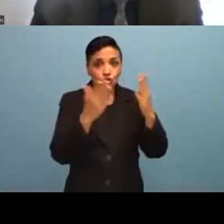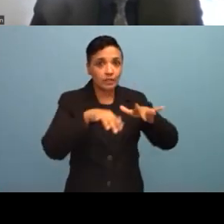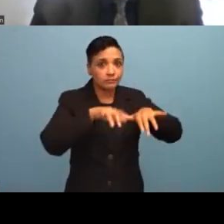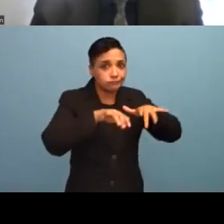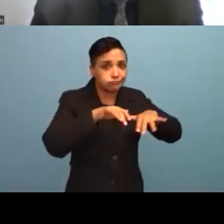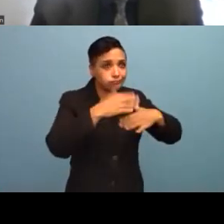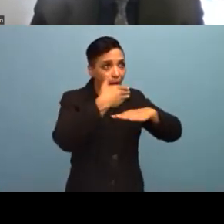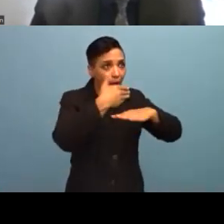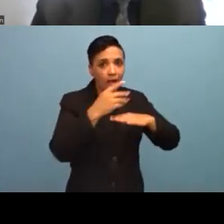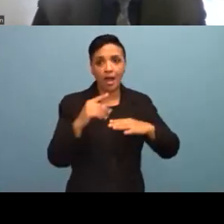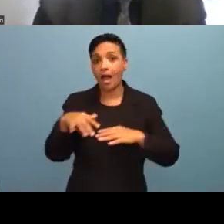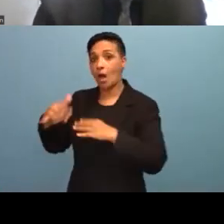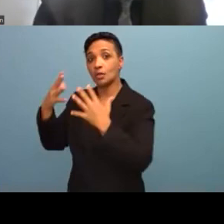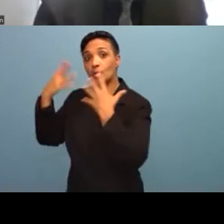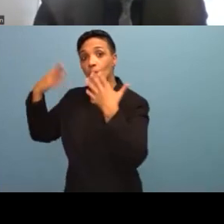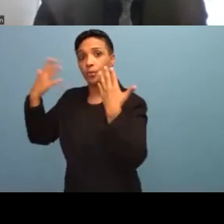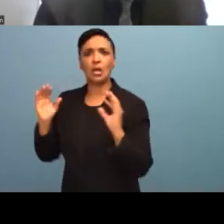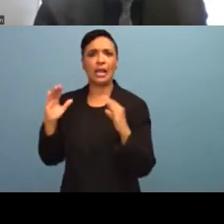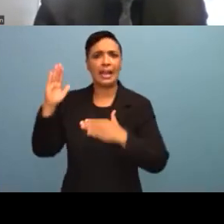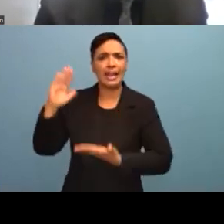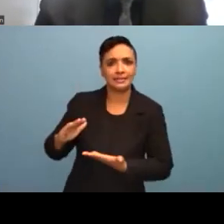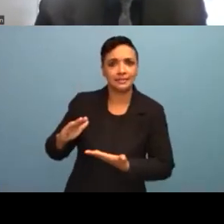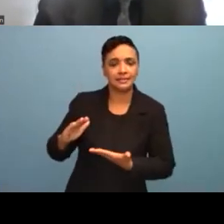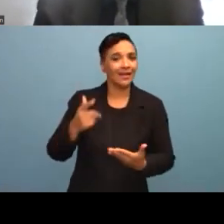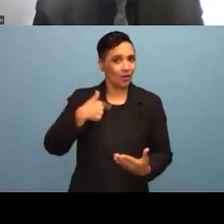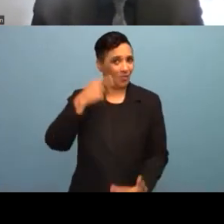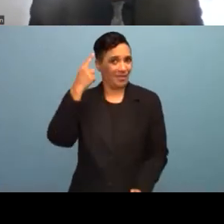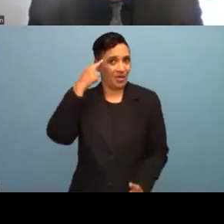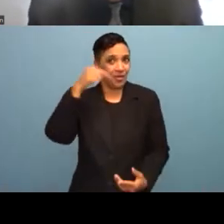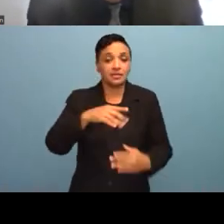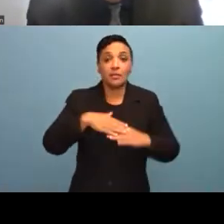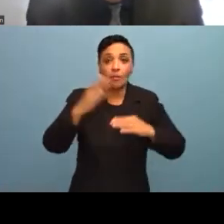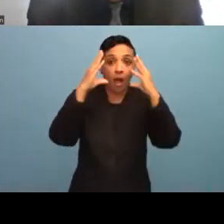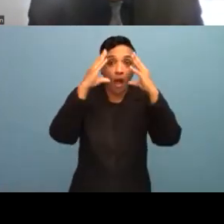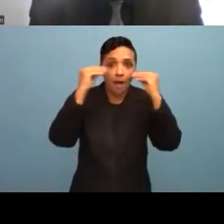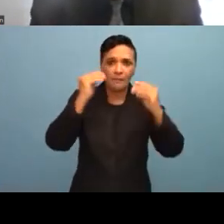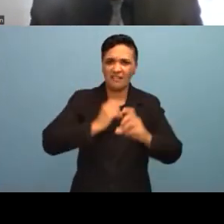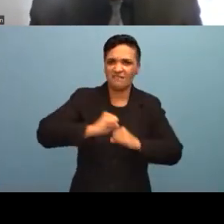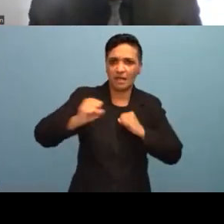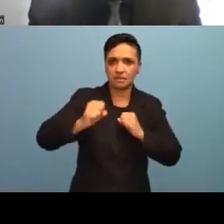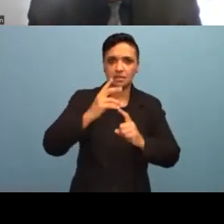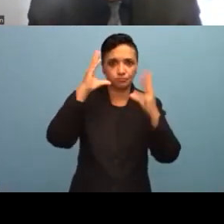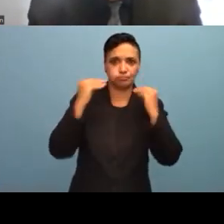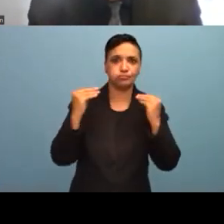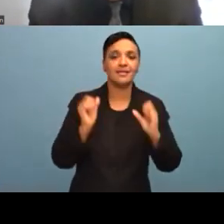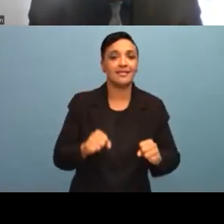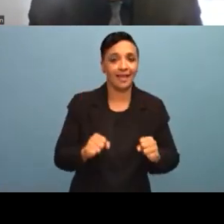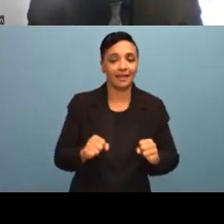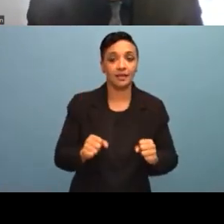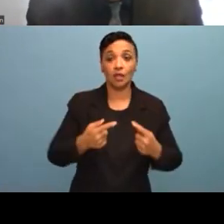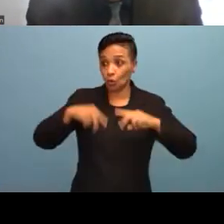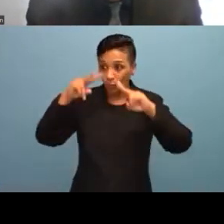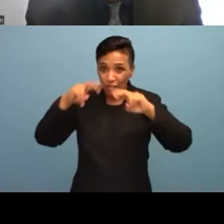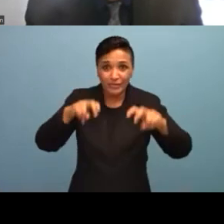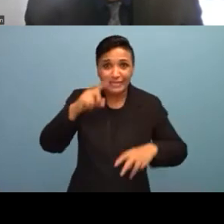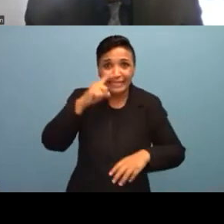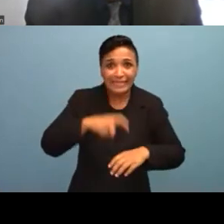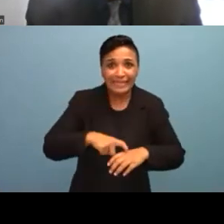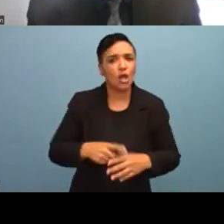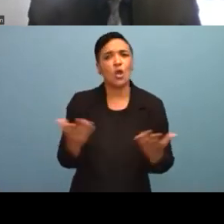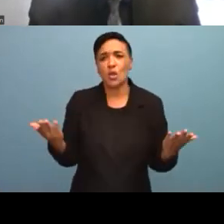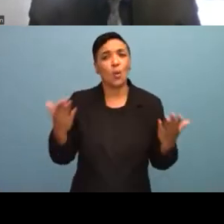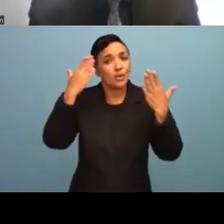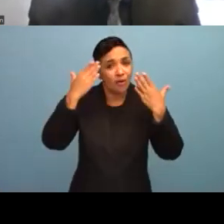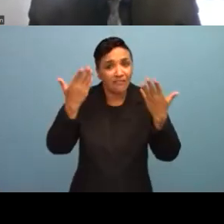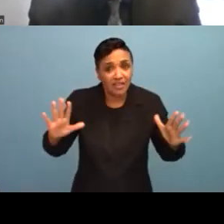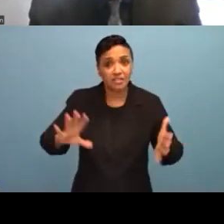outdoors. We know those are risk factors for myopia progression. Right. And we don't need to do any more research on it. We know it's a big problem, and it's